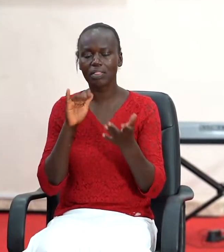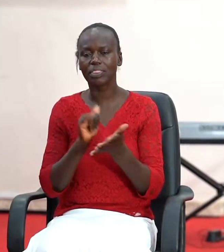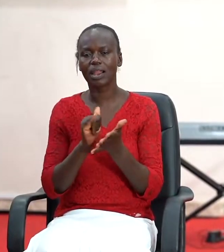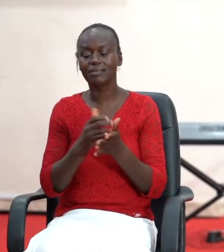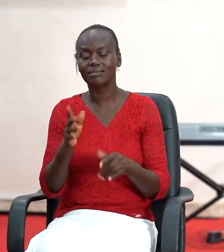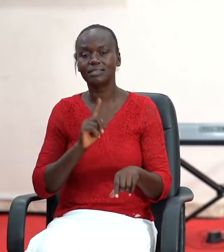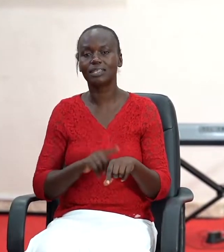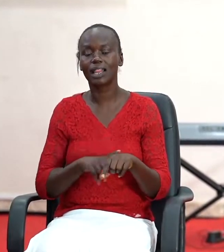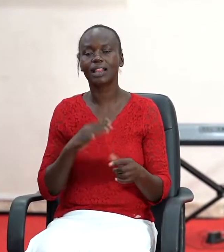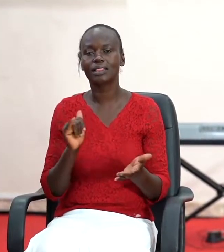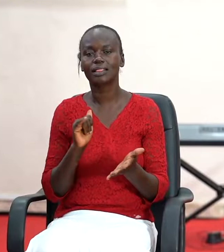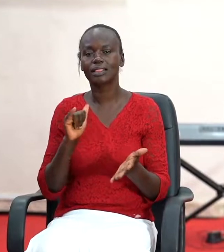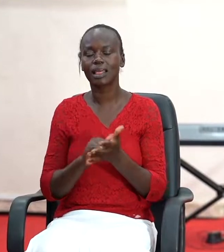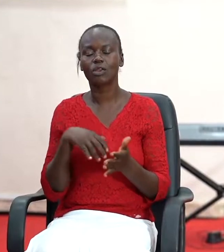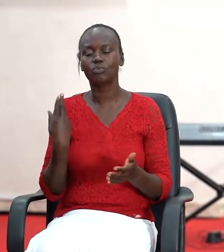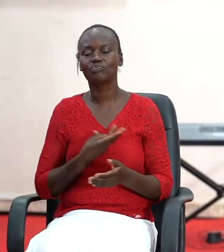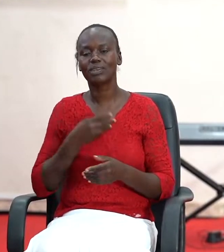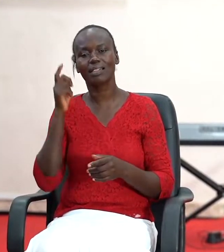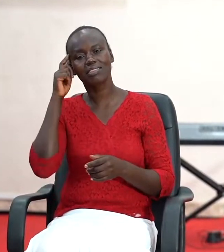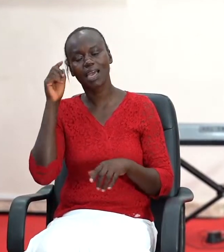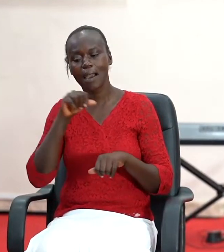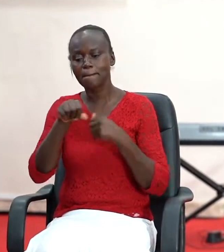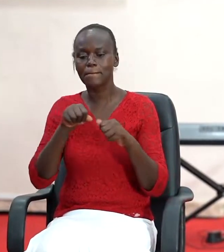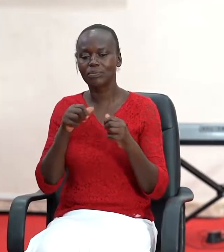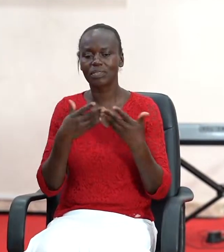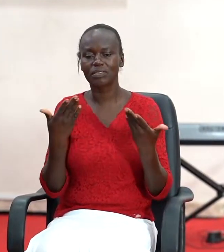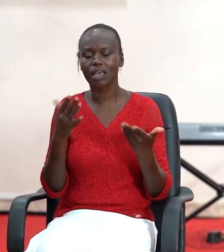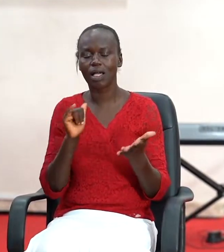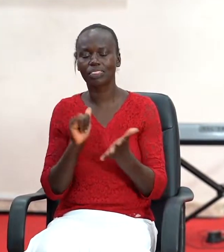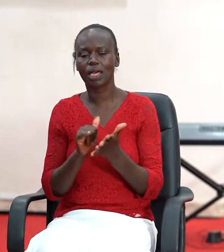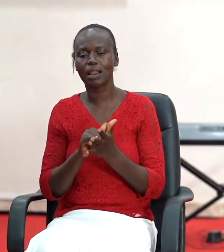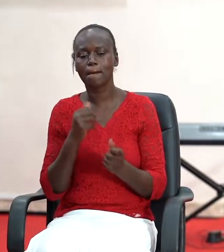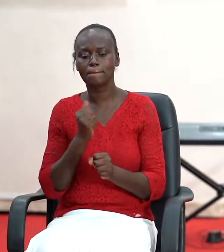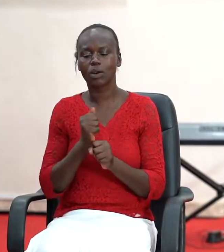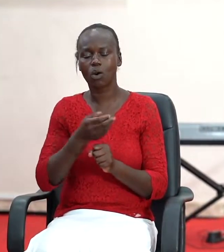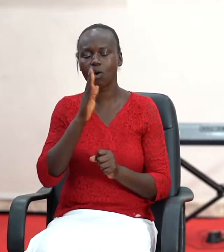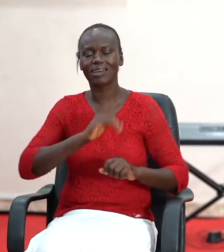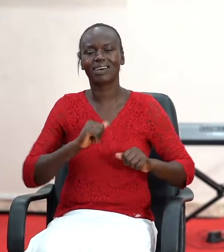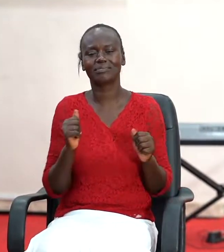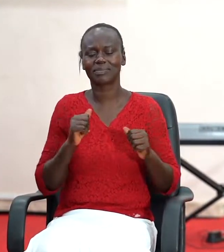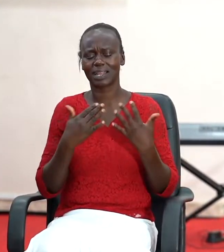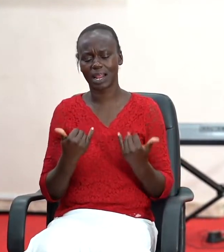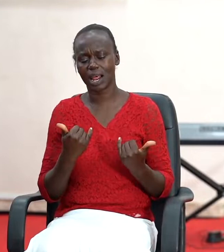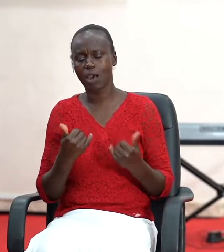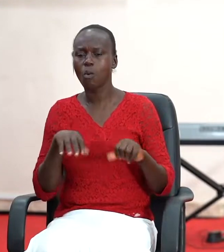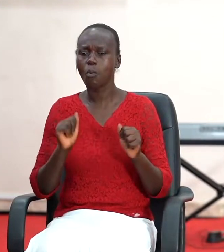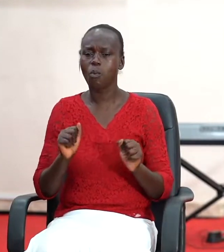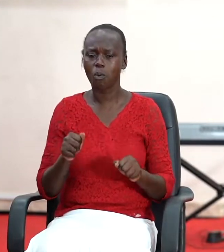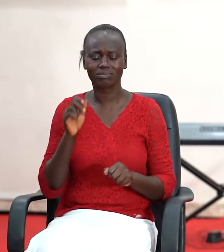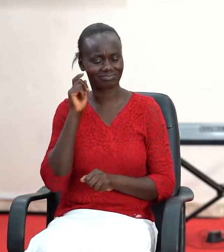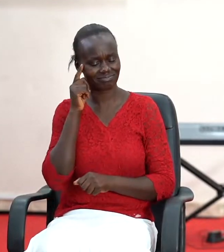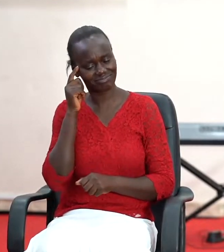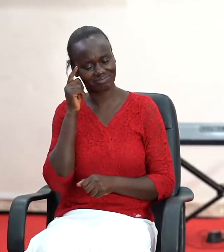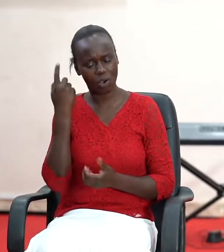time that you should think about the things that please God. Wakati kama huu, unaweza fikiria zile vitu zenye